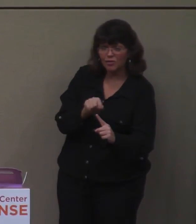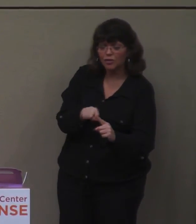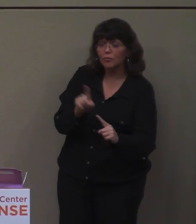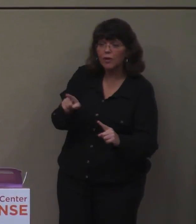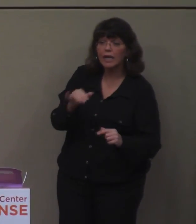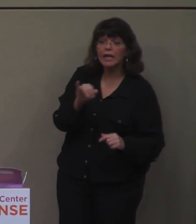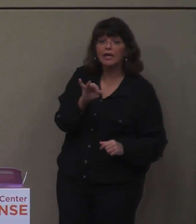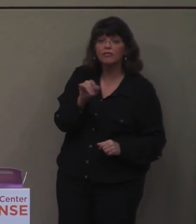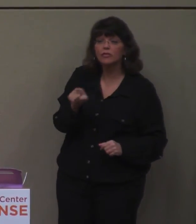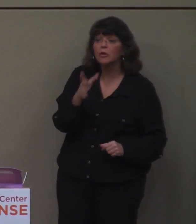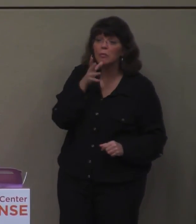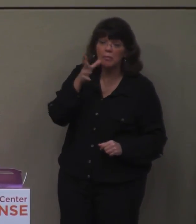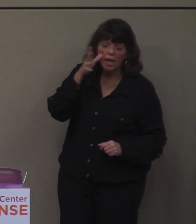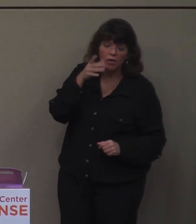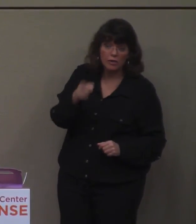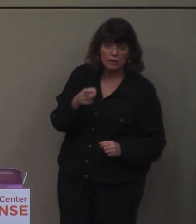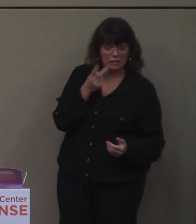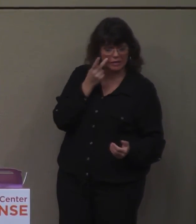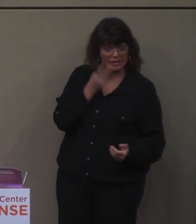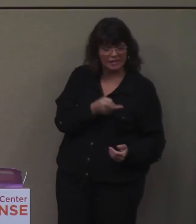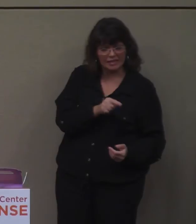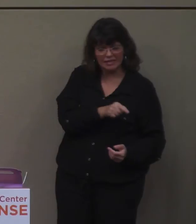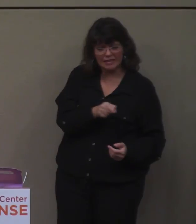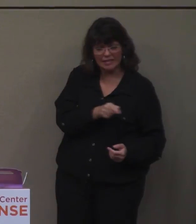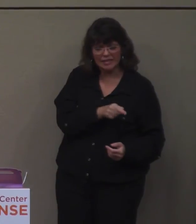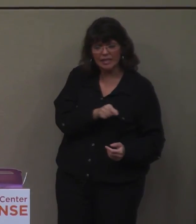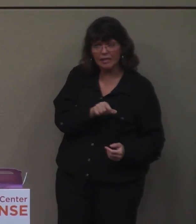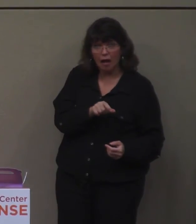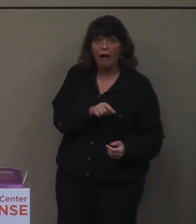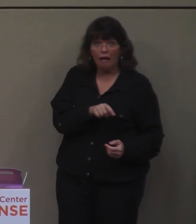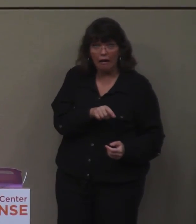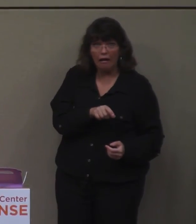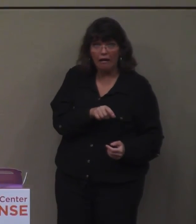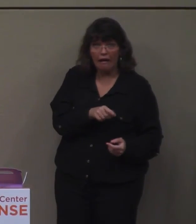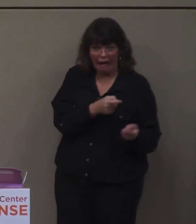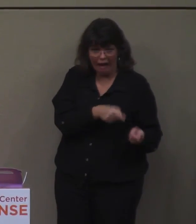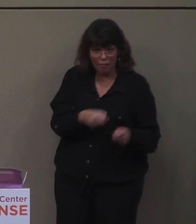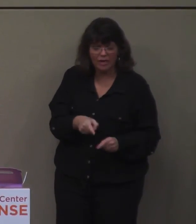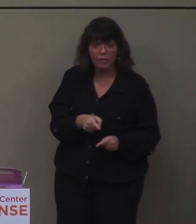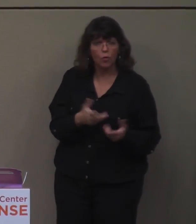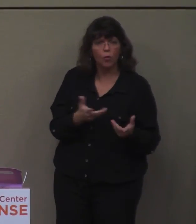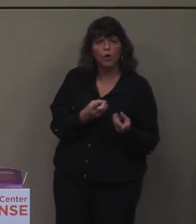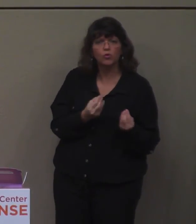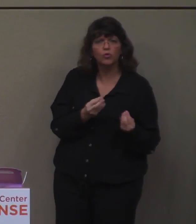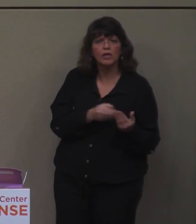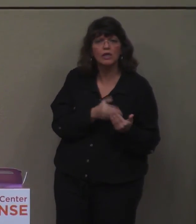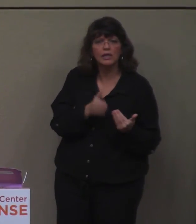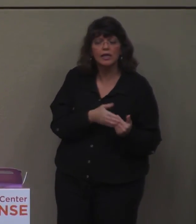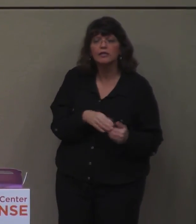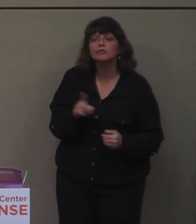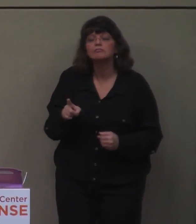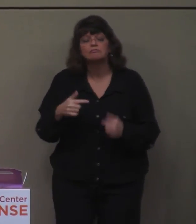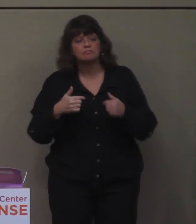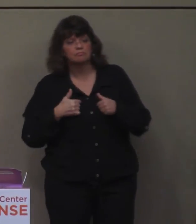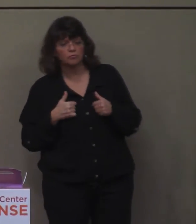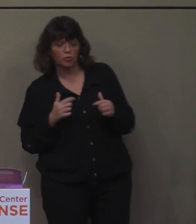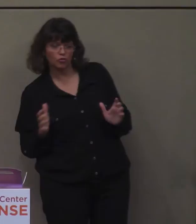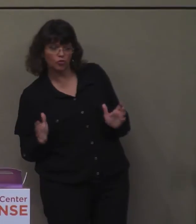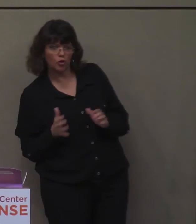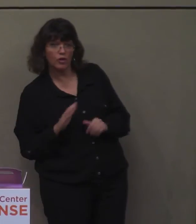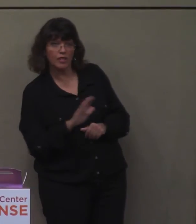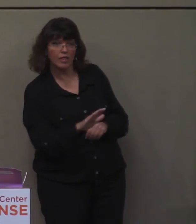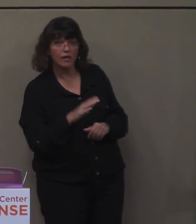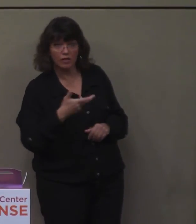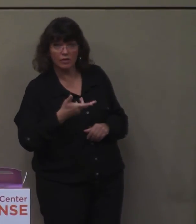parent, what advice would you give them for next steps? Yeah, I would encourage them to help their kiddo get help,